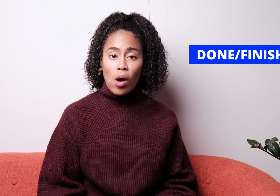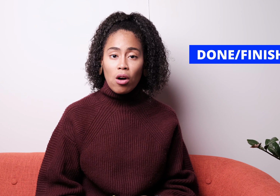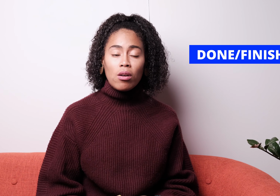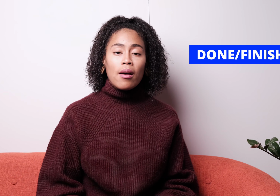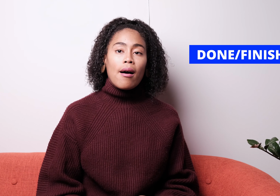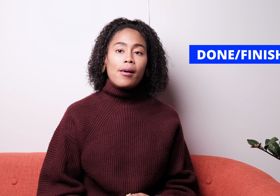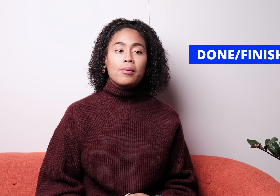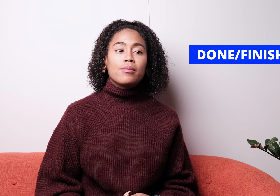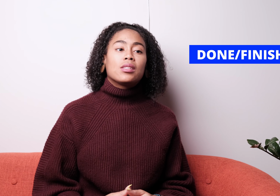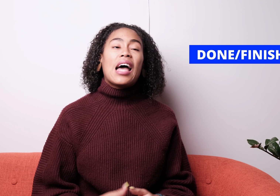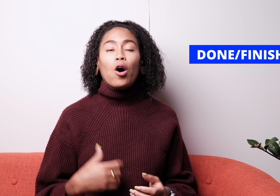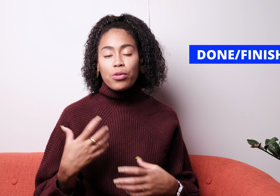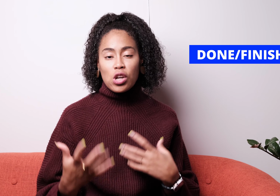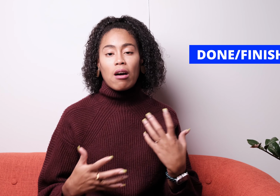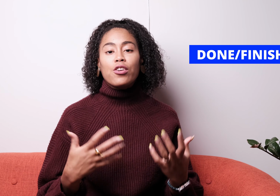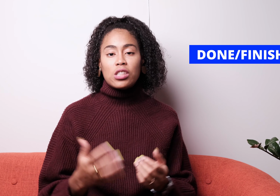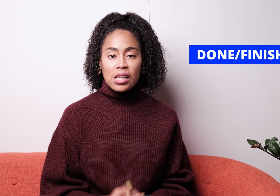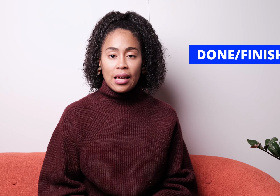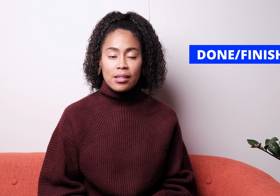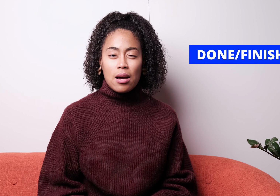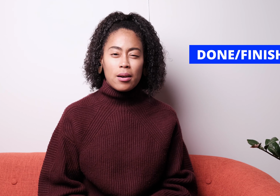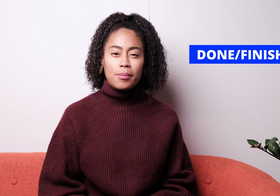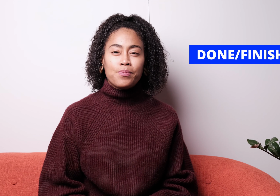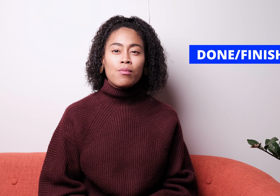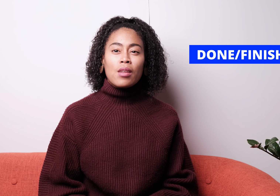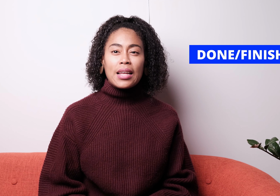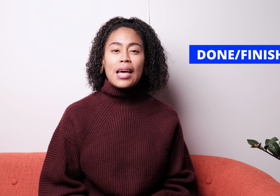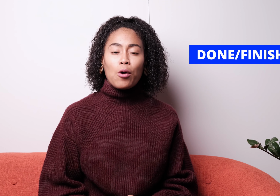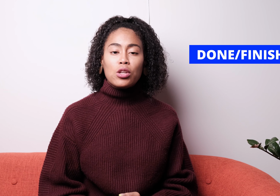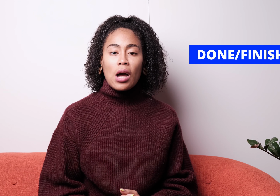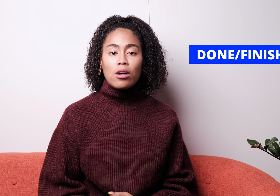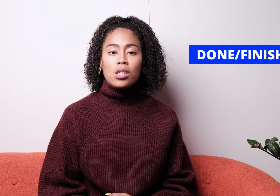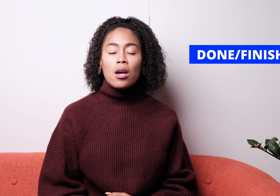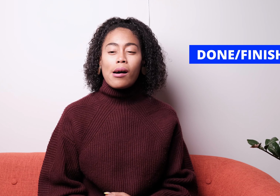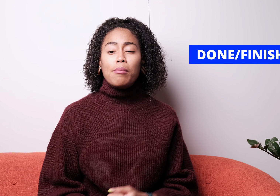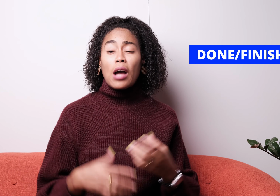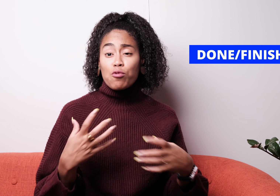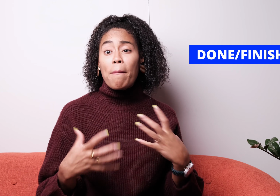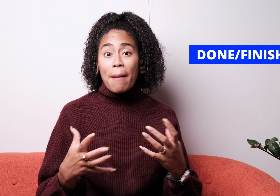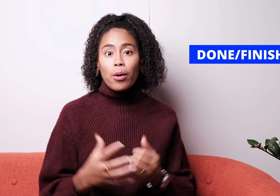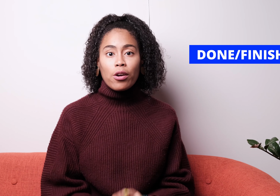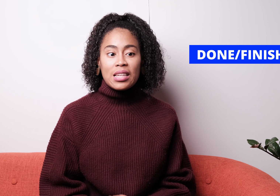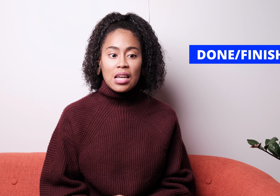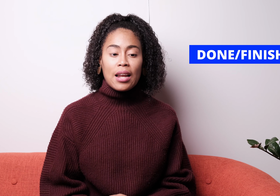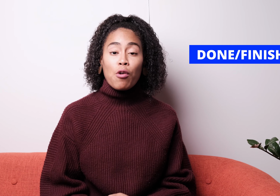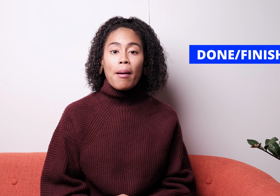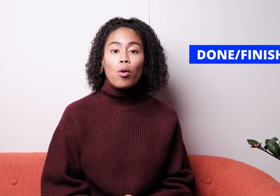well, to help the child understand, and to help the child kind of remember the sign and remember what